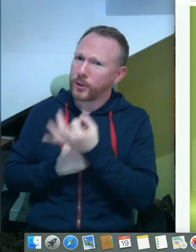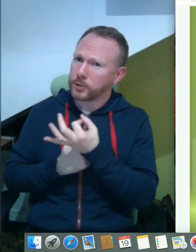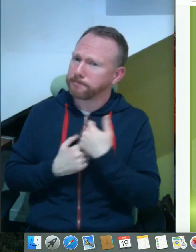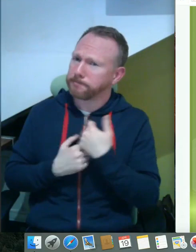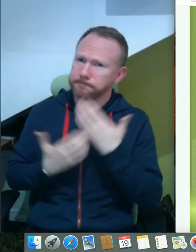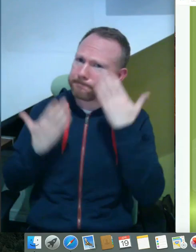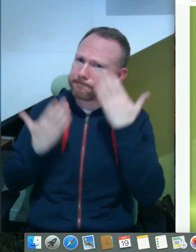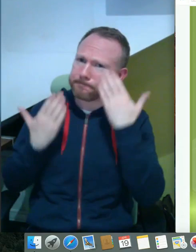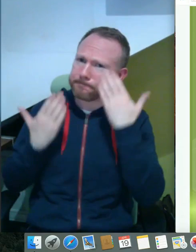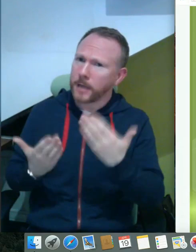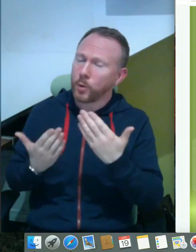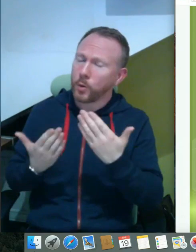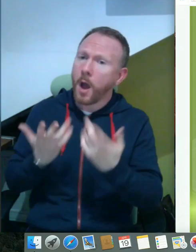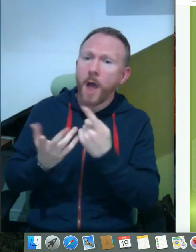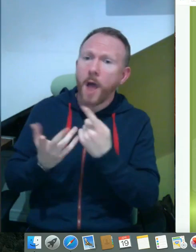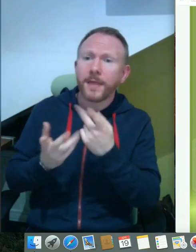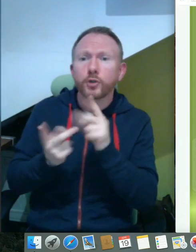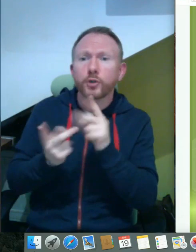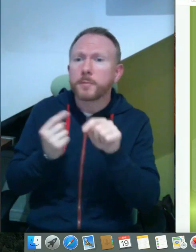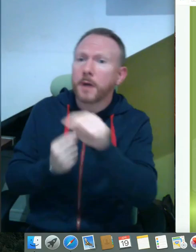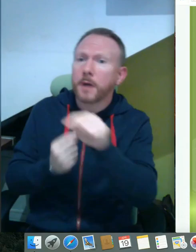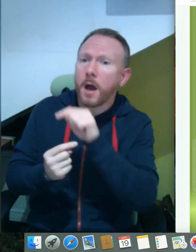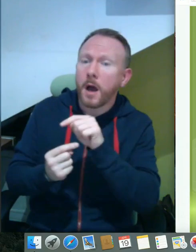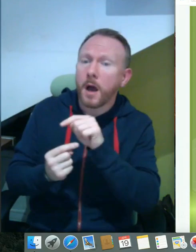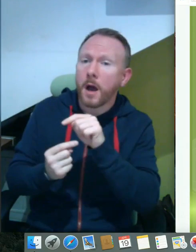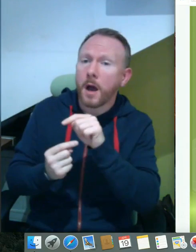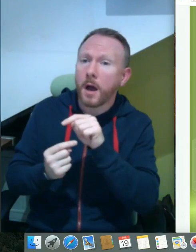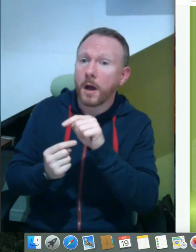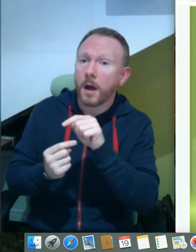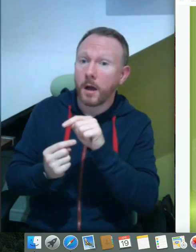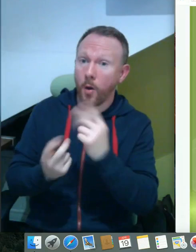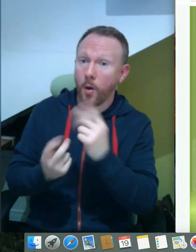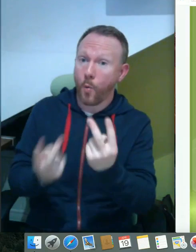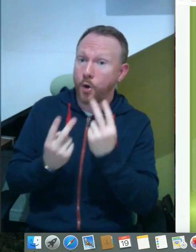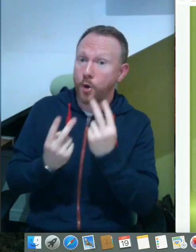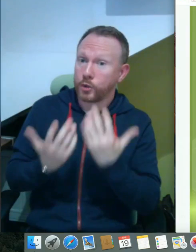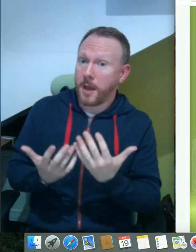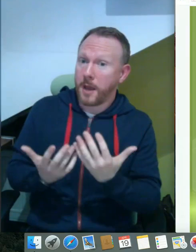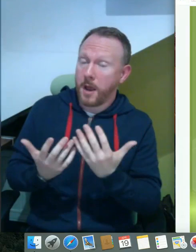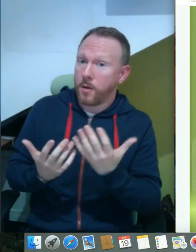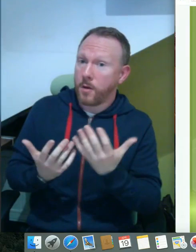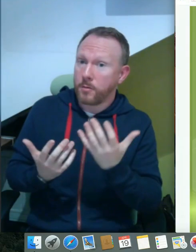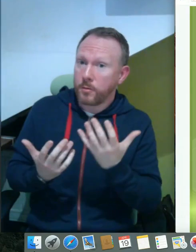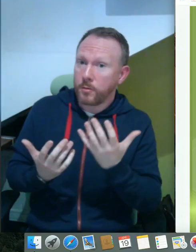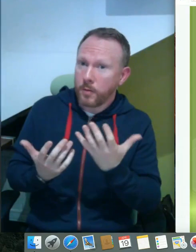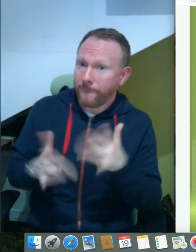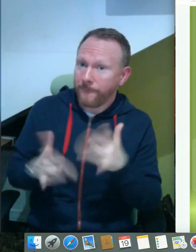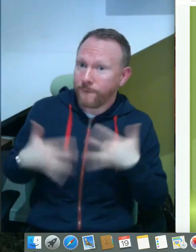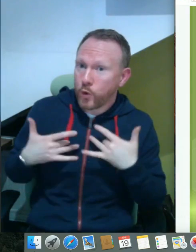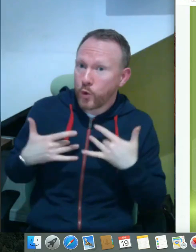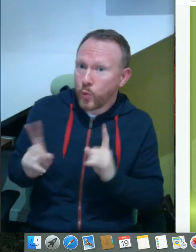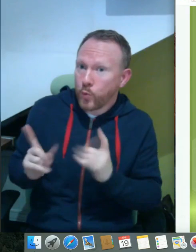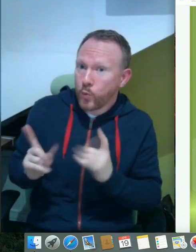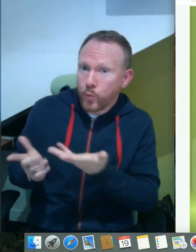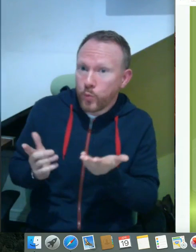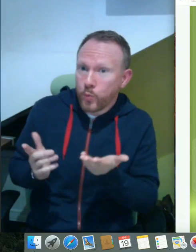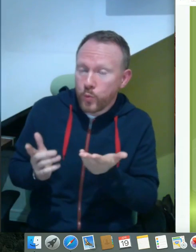interpreters online have a view on that. Do send a message if you